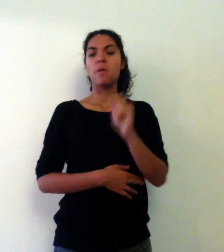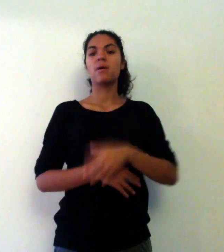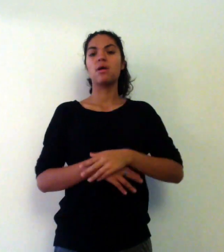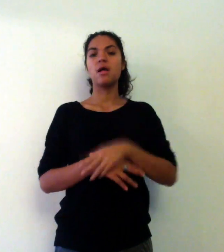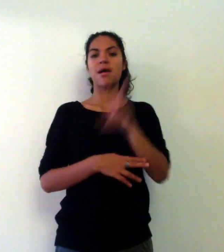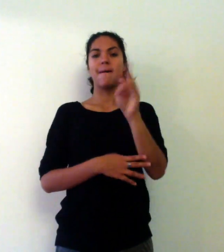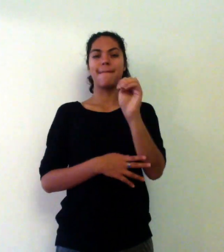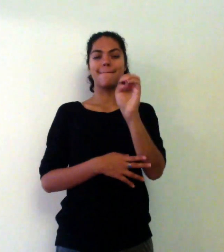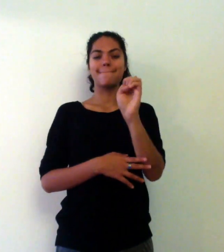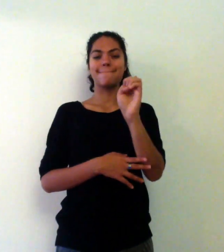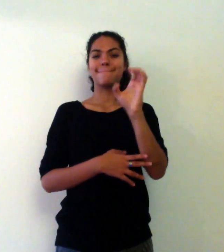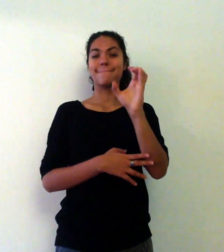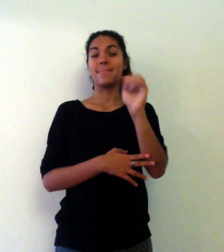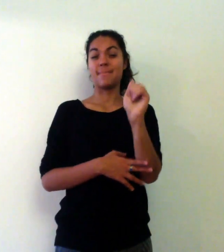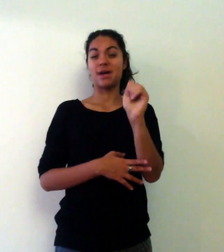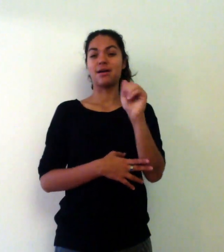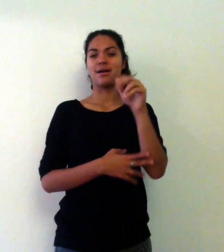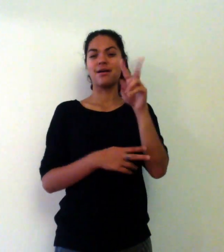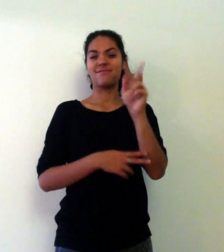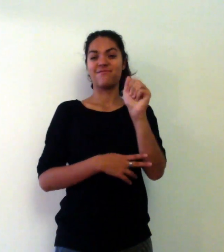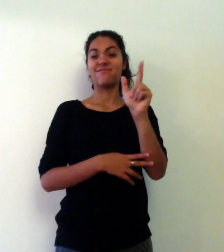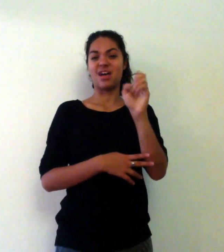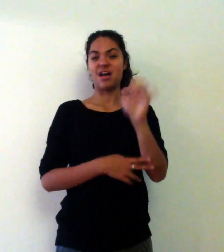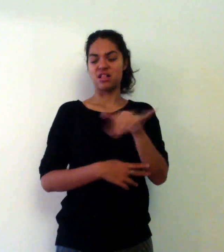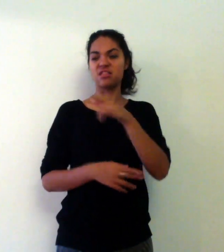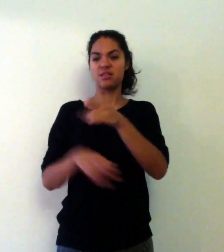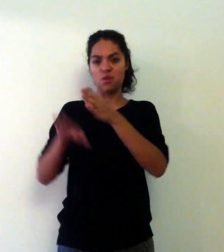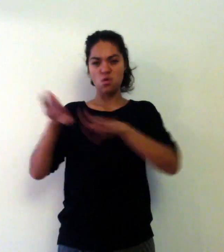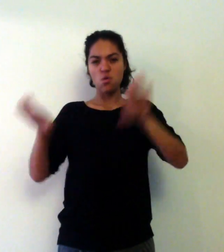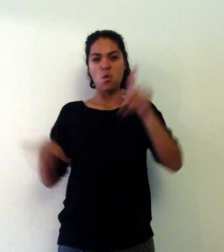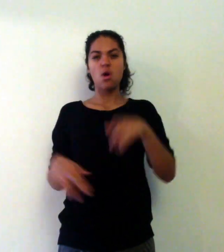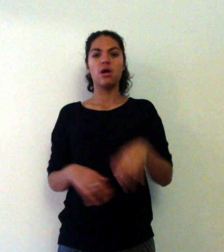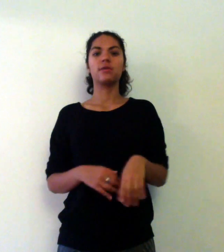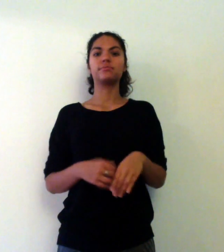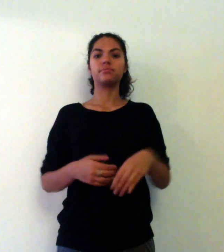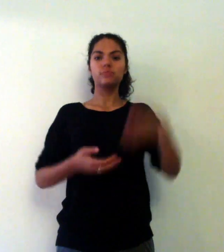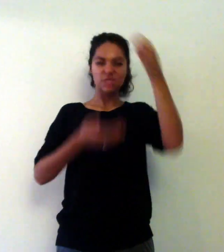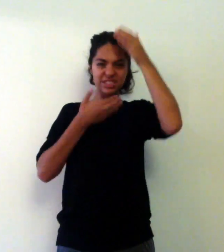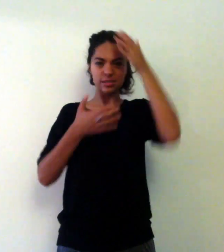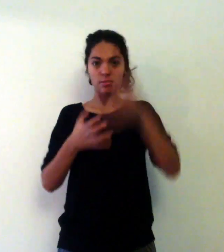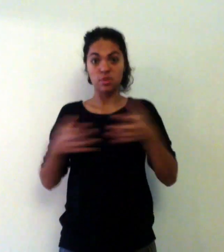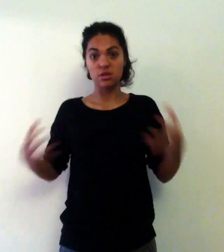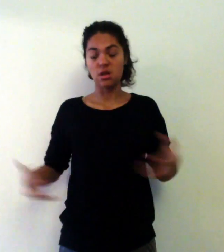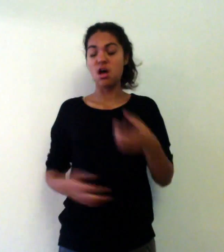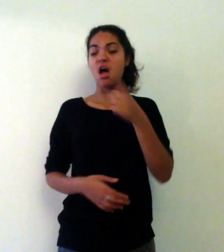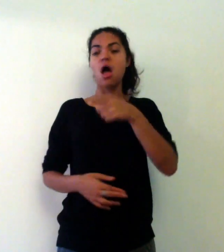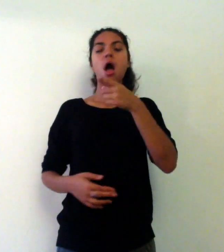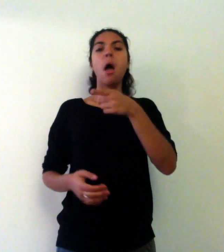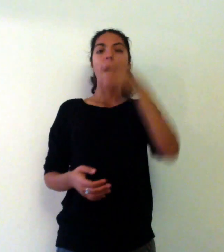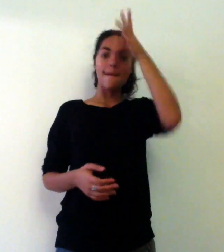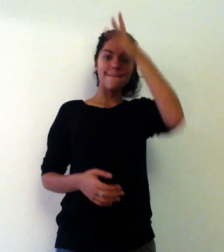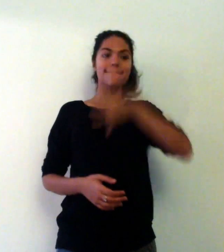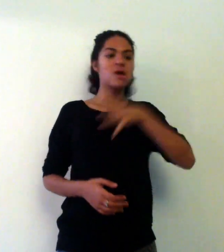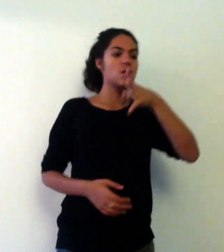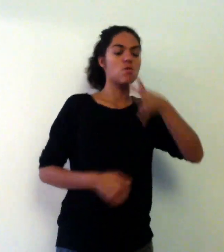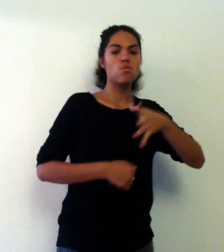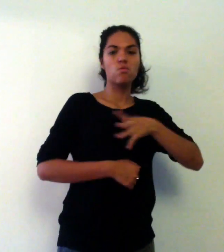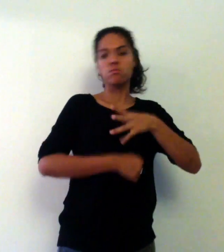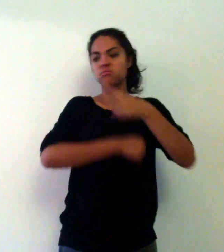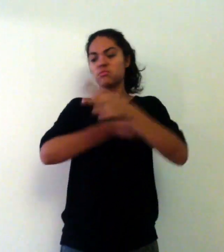in chains and in darkness, where they are given no books to read, men from France, men from the United